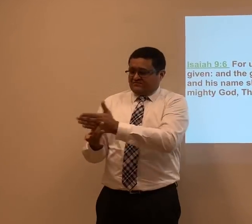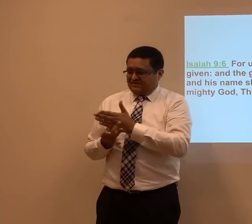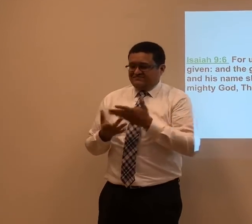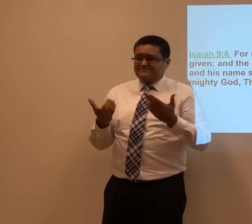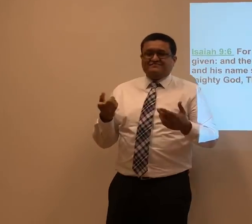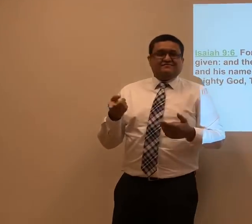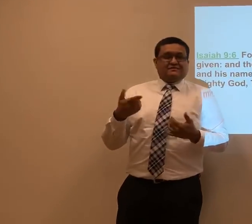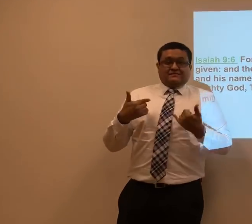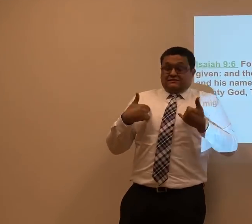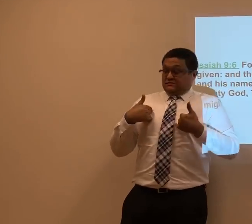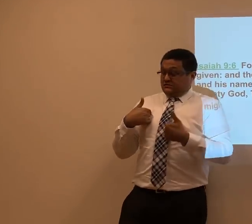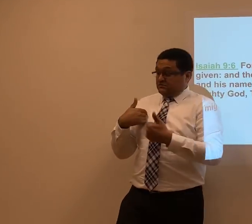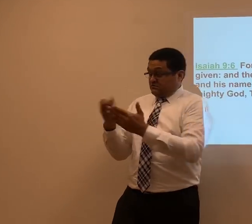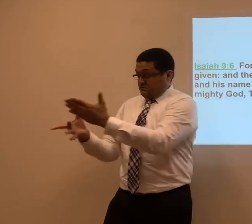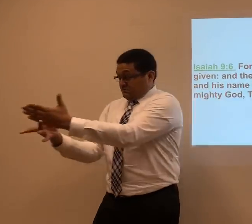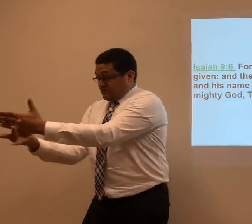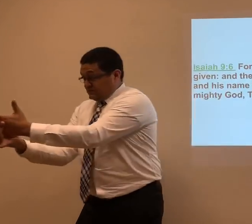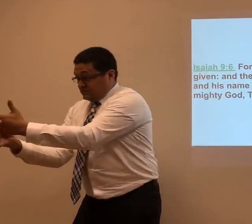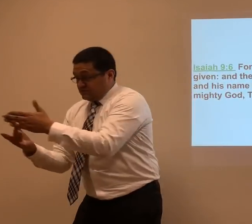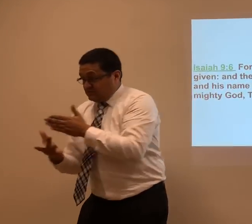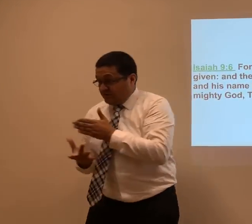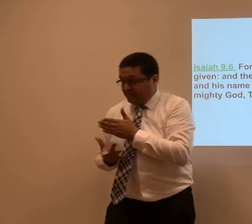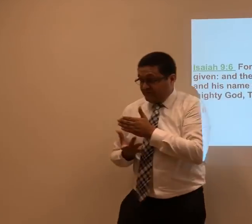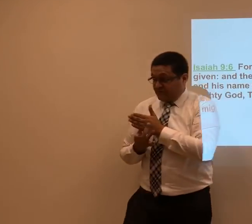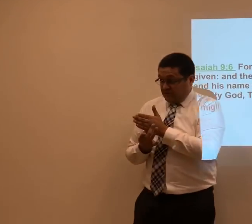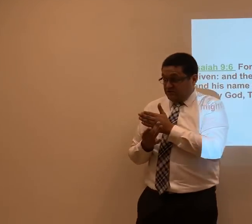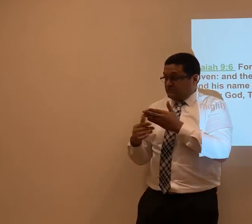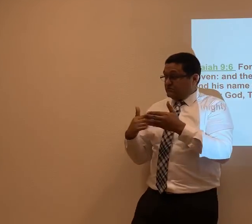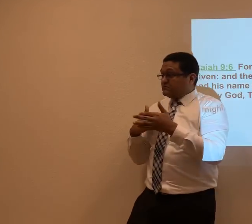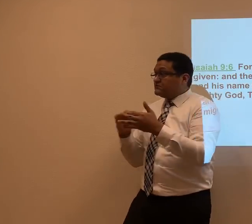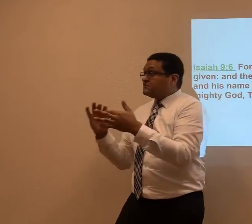and the Holy Ghost comes in, the sinner doesn't have that much influence on you.